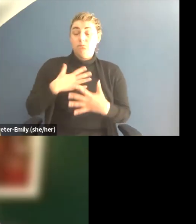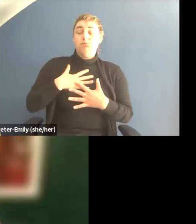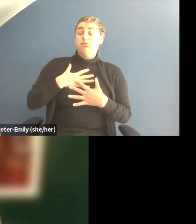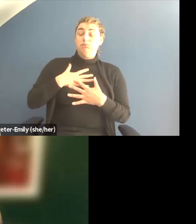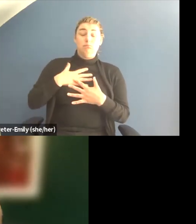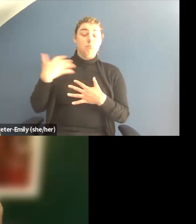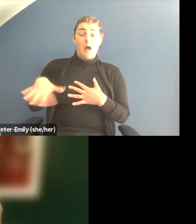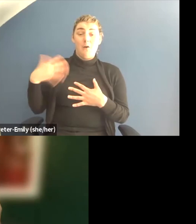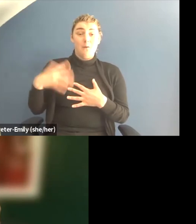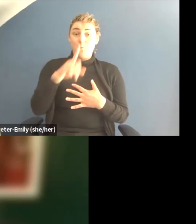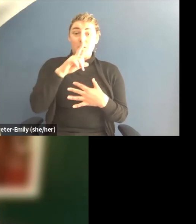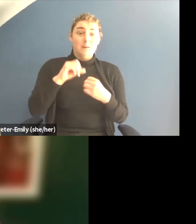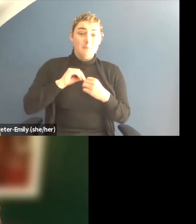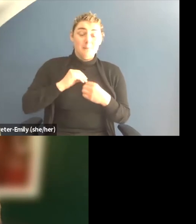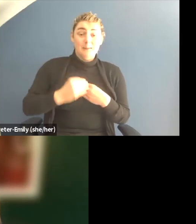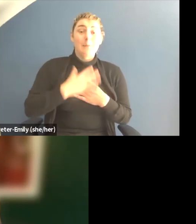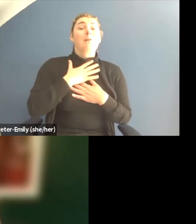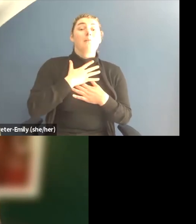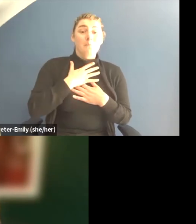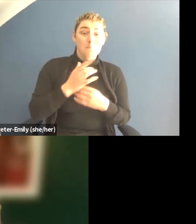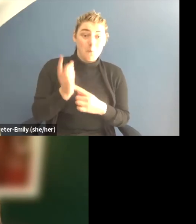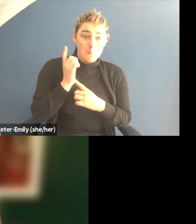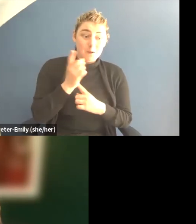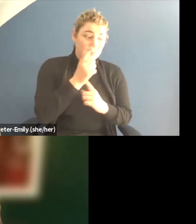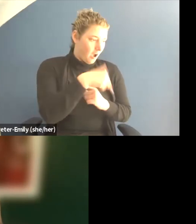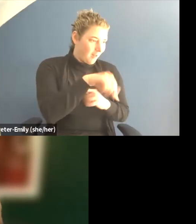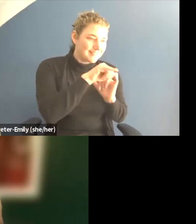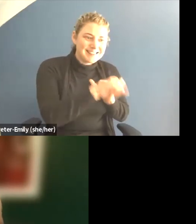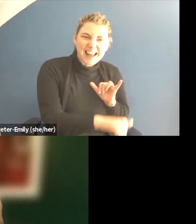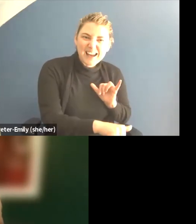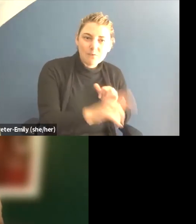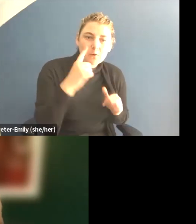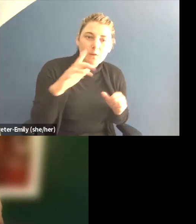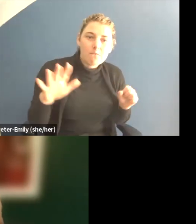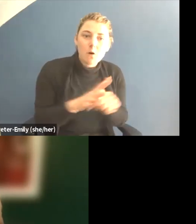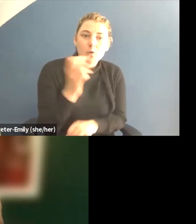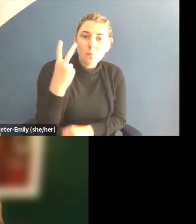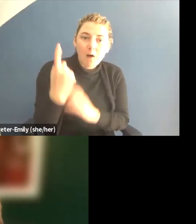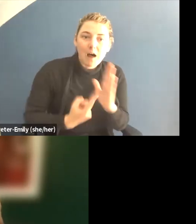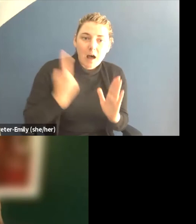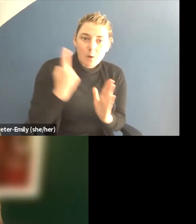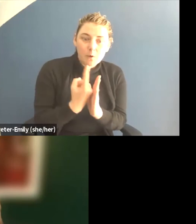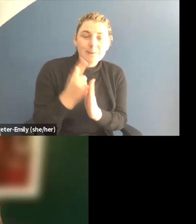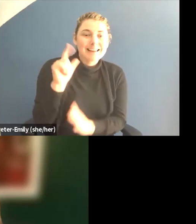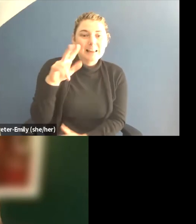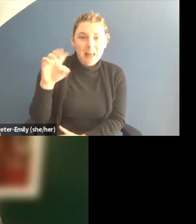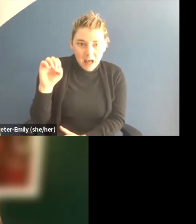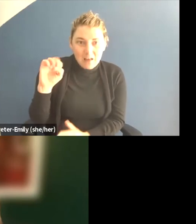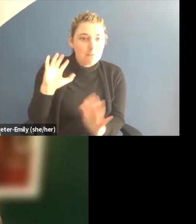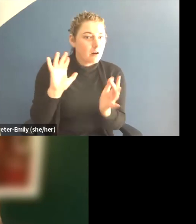with us for all 12 hours, once again, live on air, live online, and live in